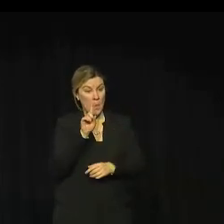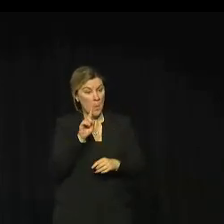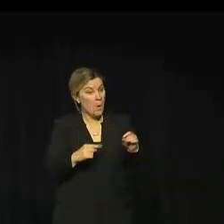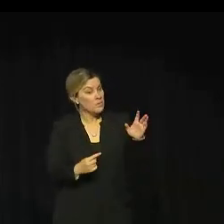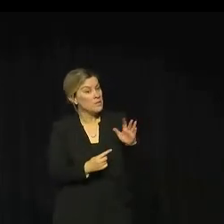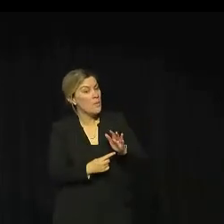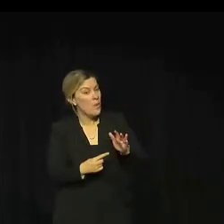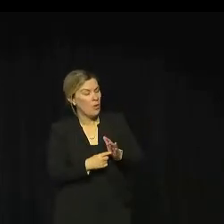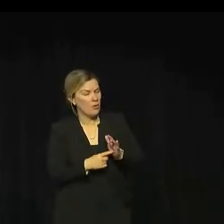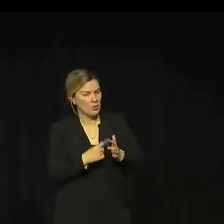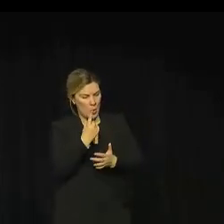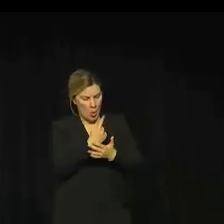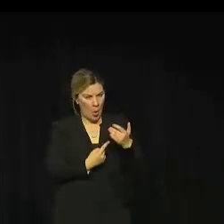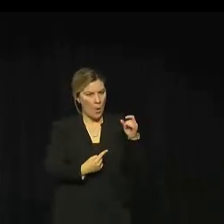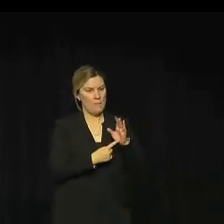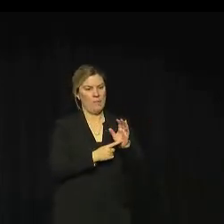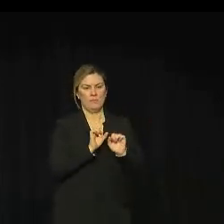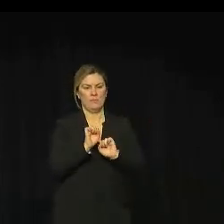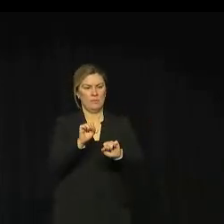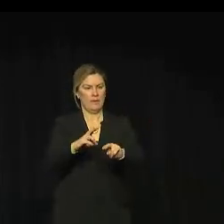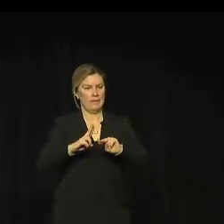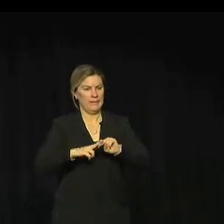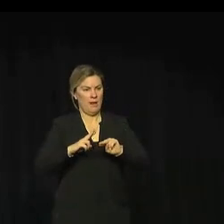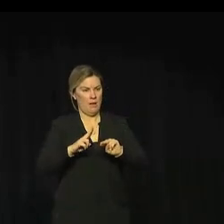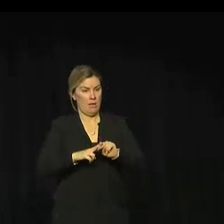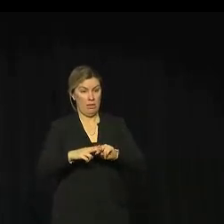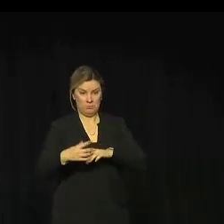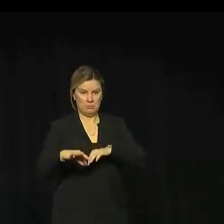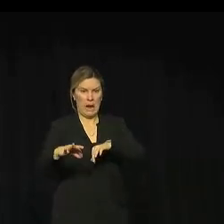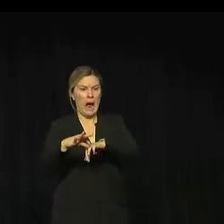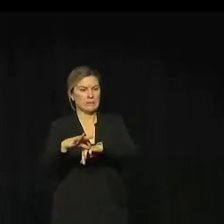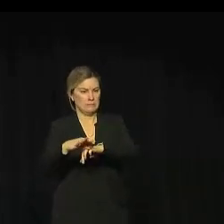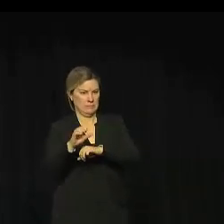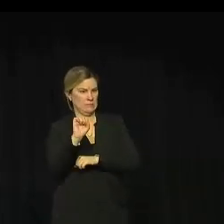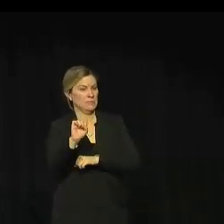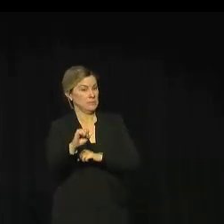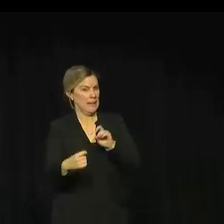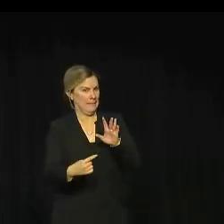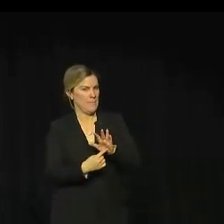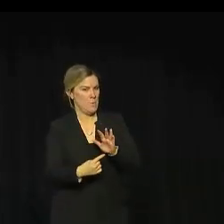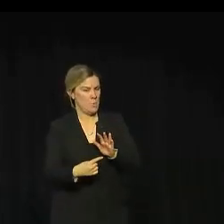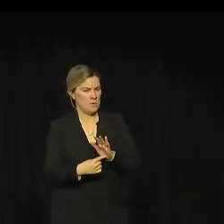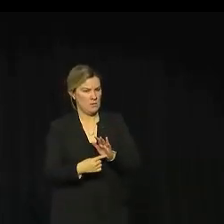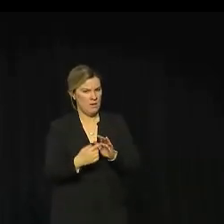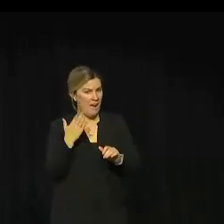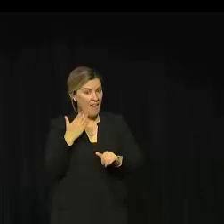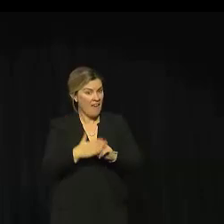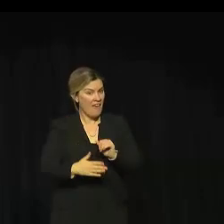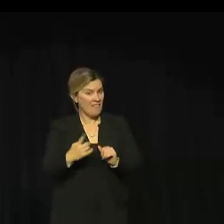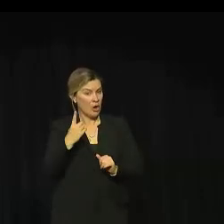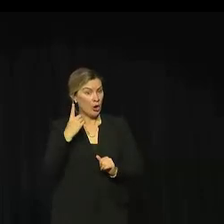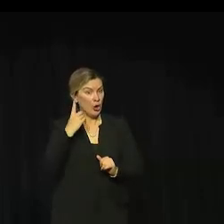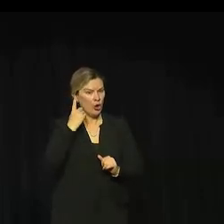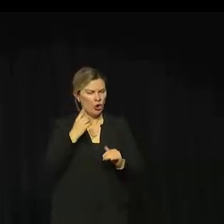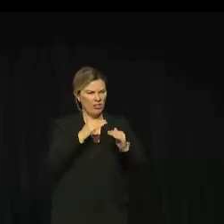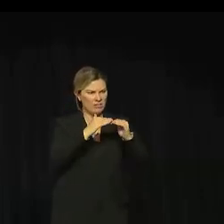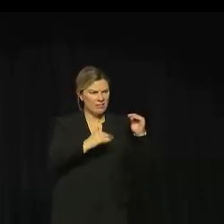the father, the husband. I never learned about the other disadvantages that